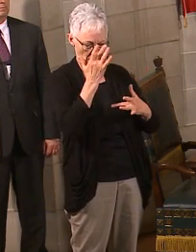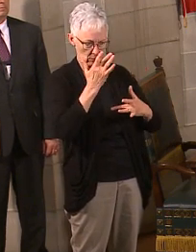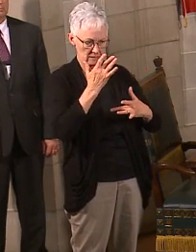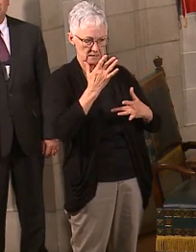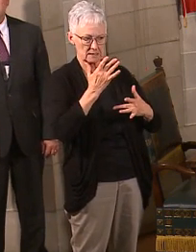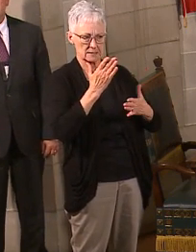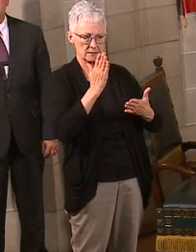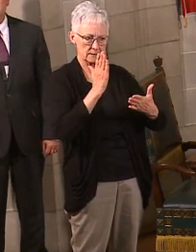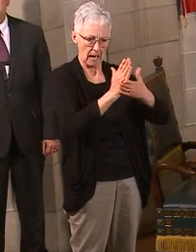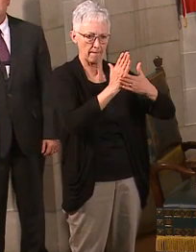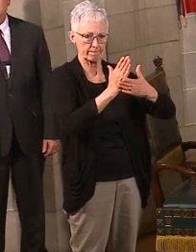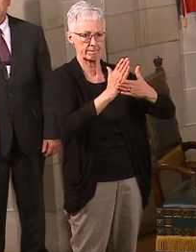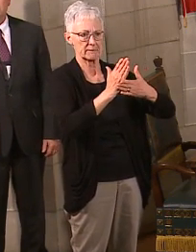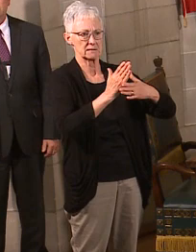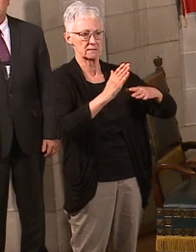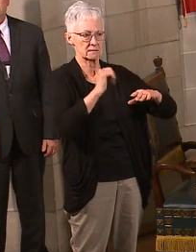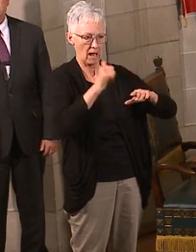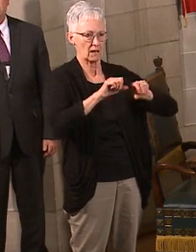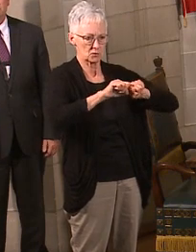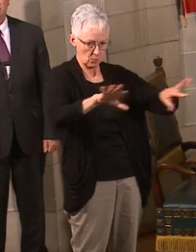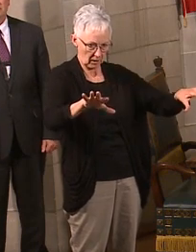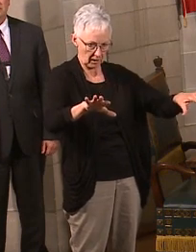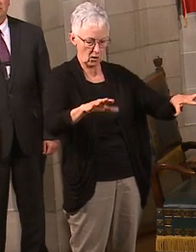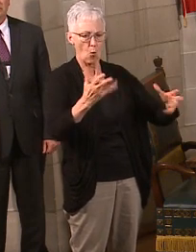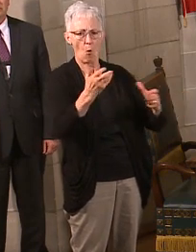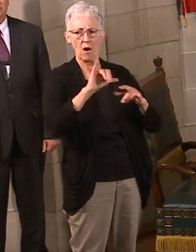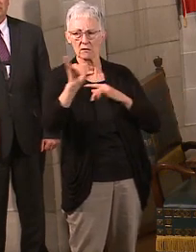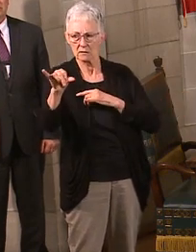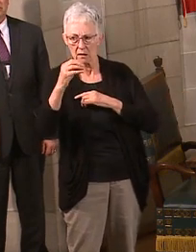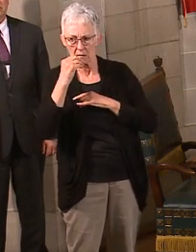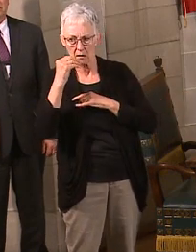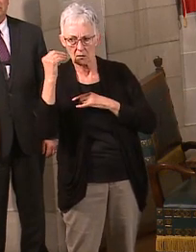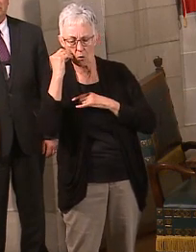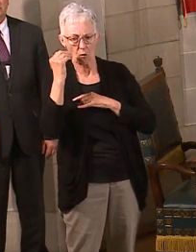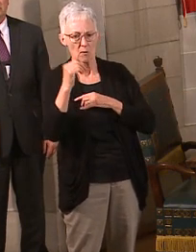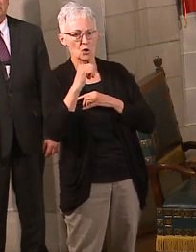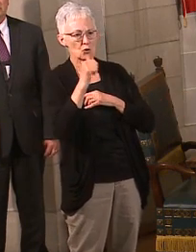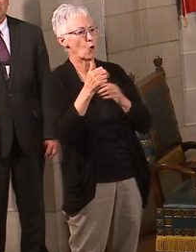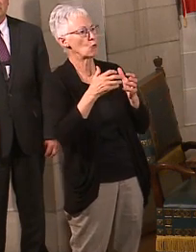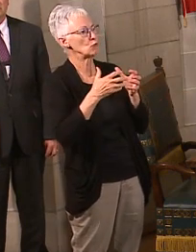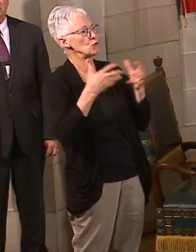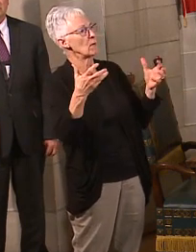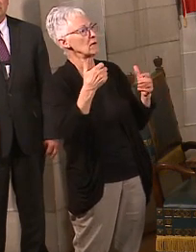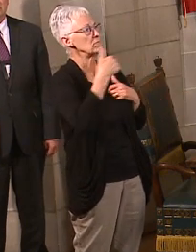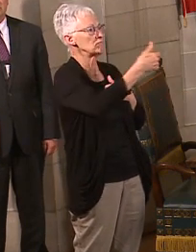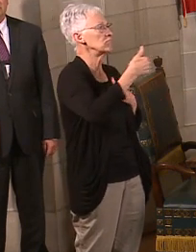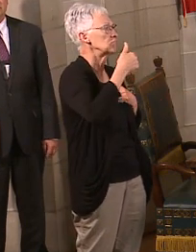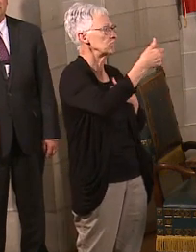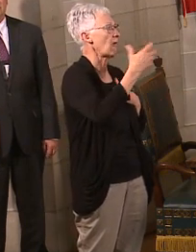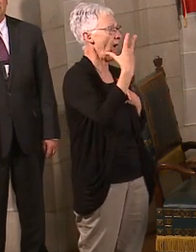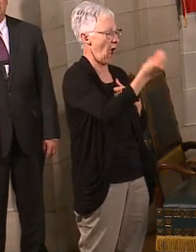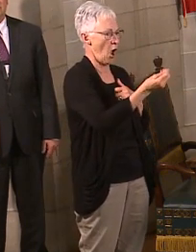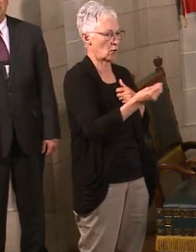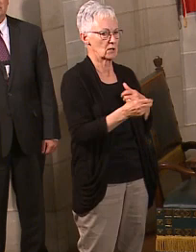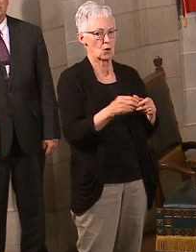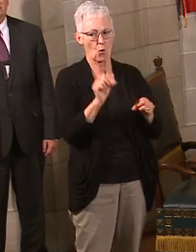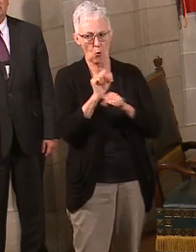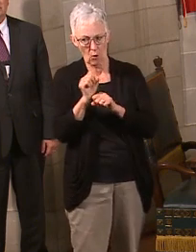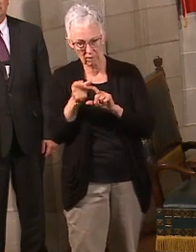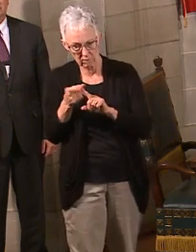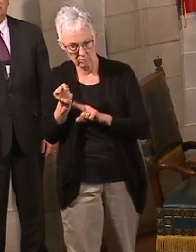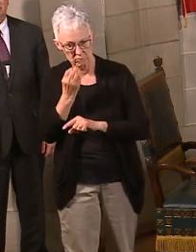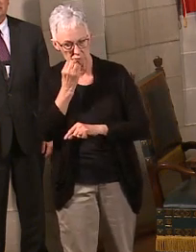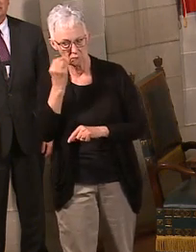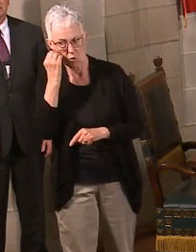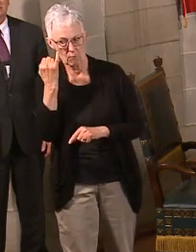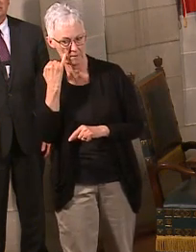no unnecessary trips outside the house. We want you to work from home if you can, but socially distance at work if you wherever possible as well.